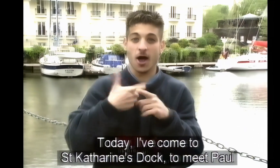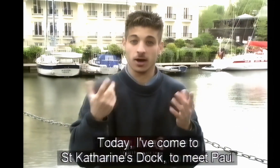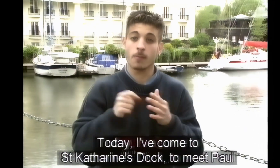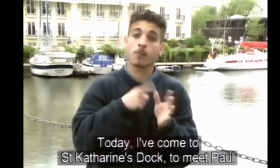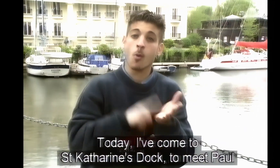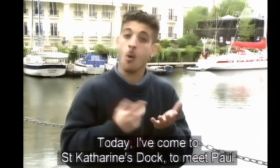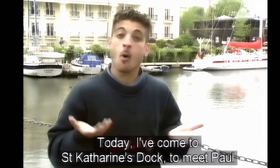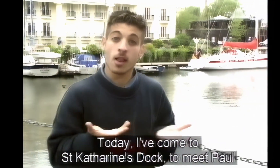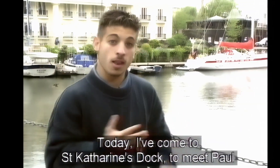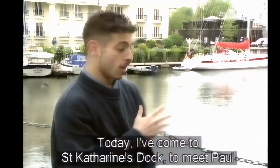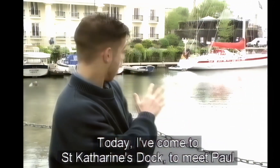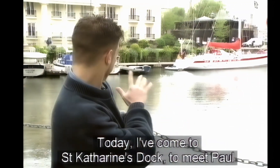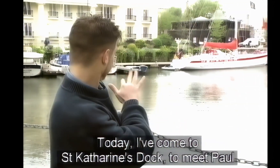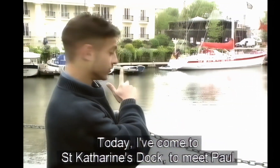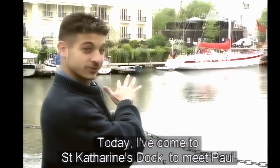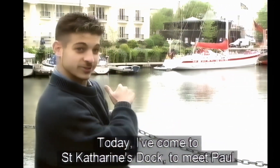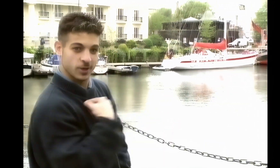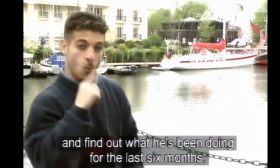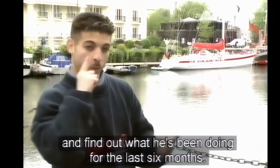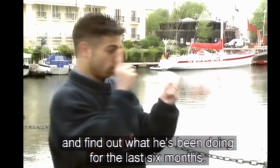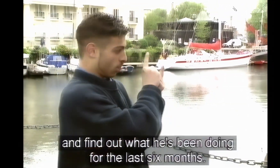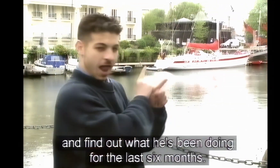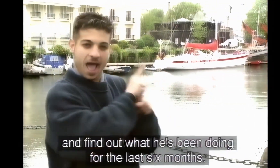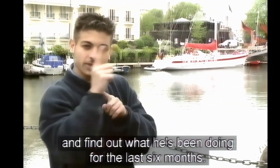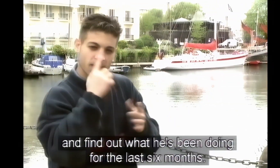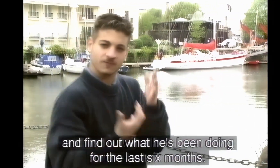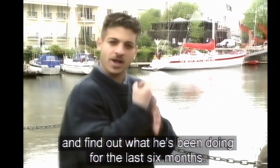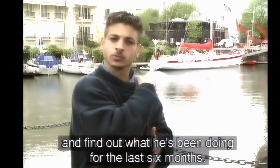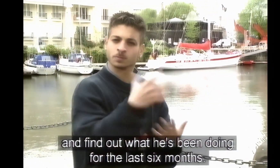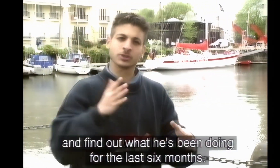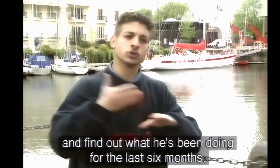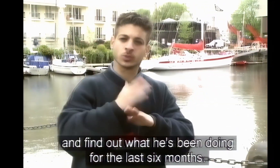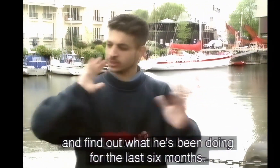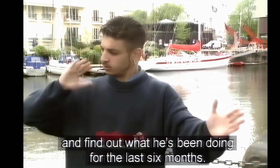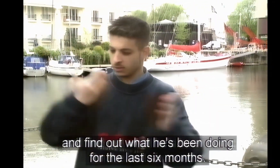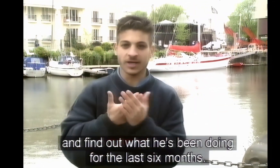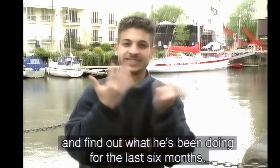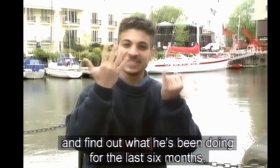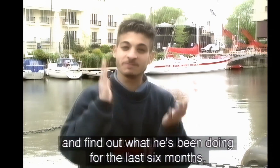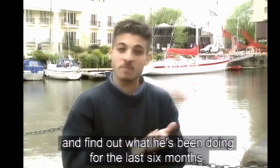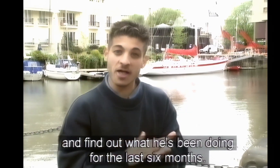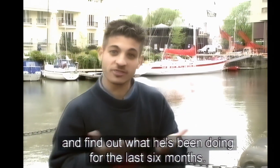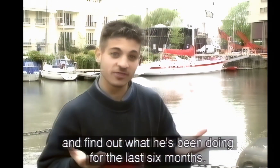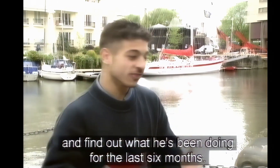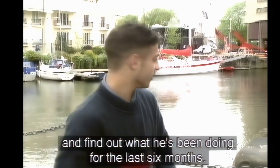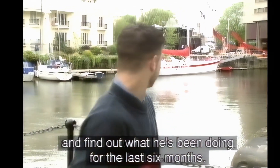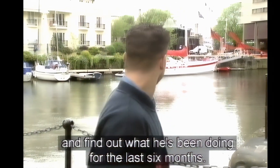Dock. Paul is down here, over there, and I'll be meeting him later to find out what he's been doing for the last 6 months.